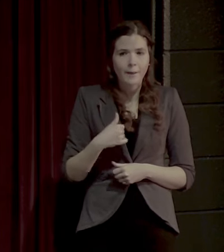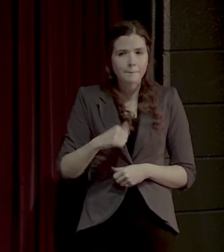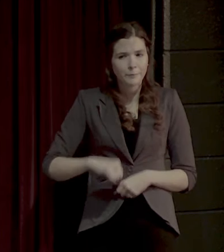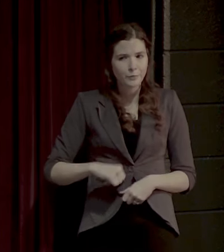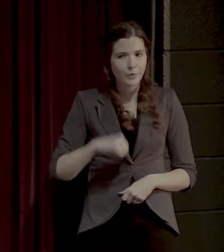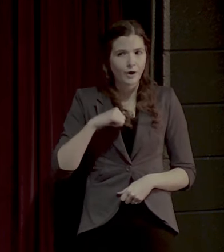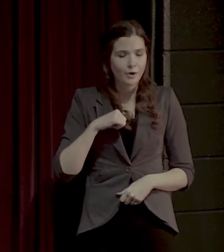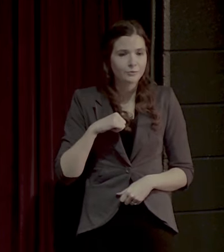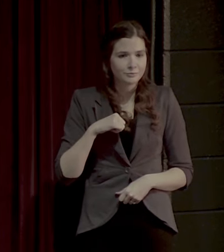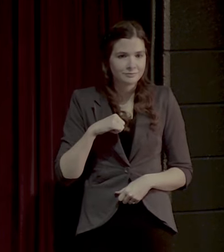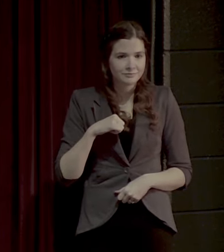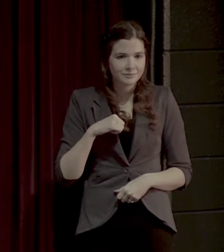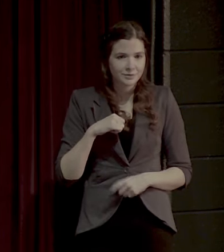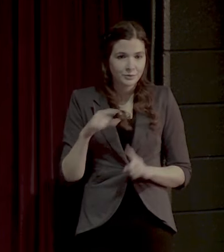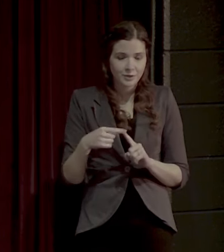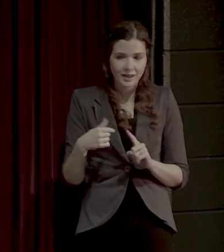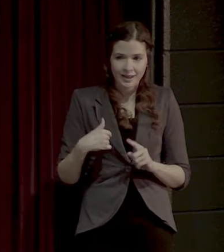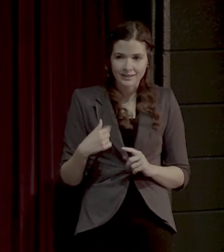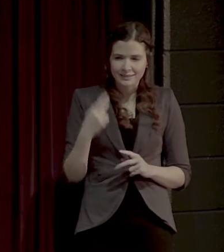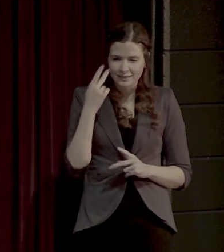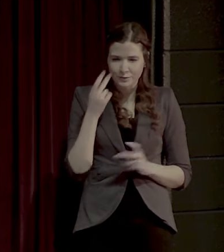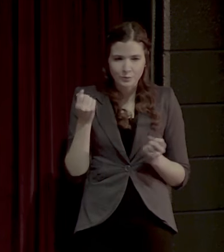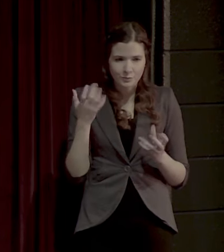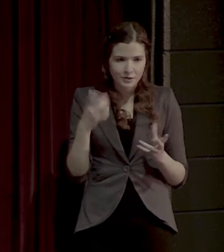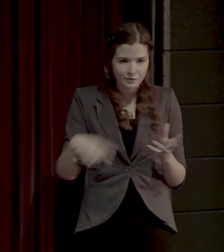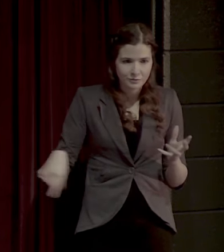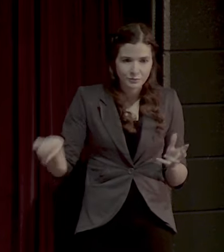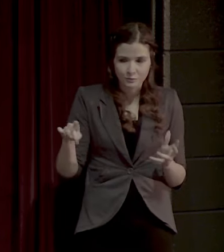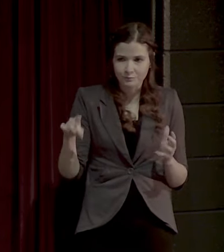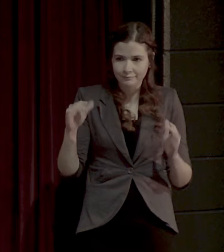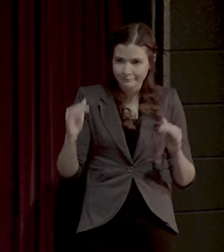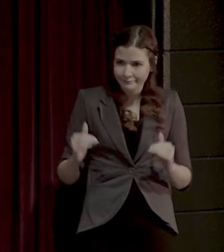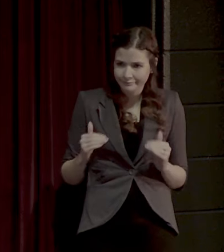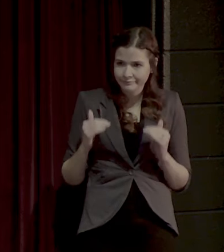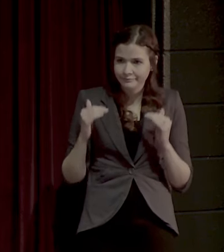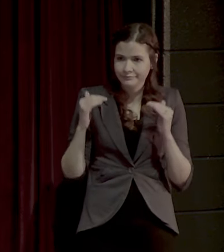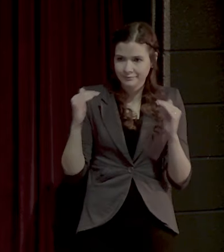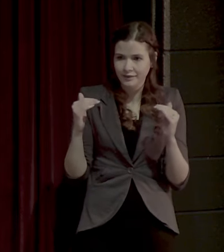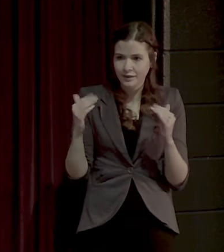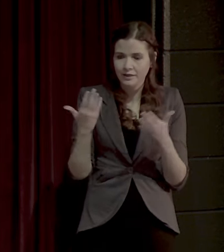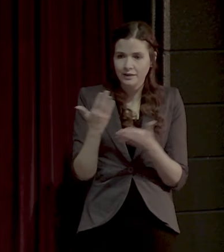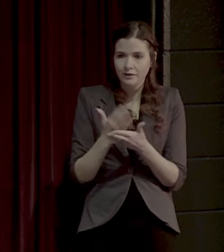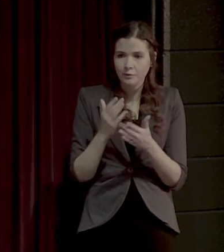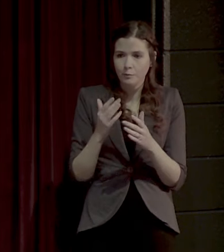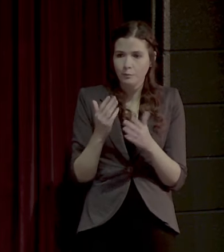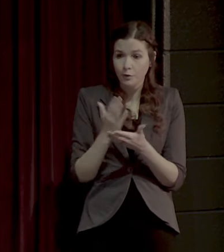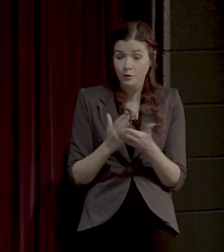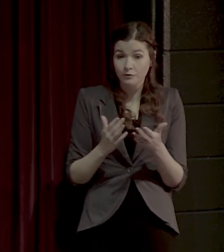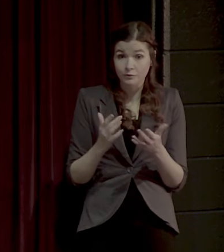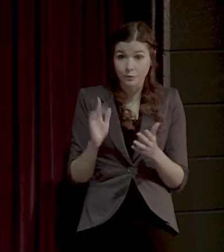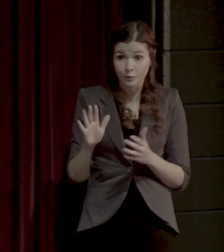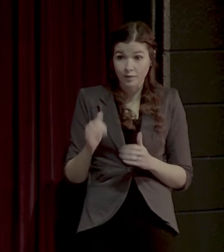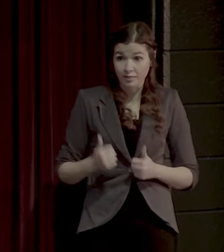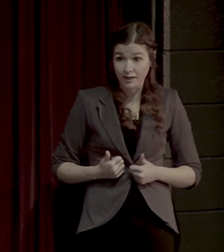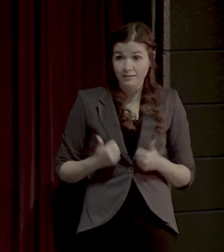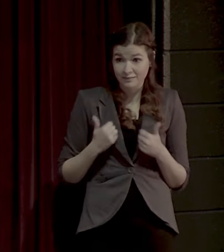this role when I have the opportunity to see so many of you move on to the next phase of your lives. It's a big